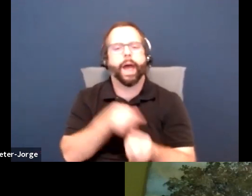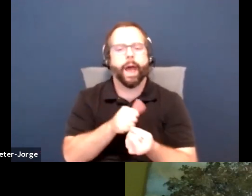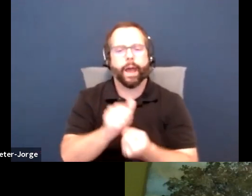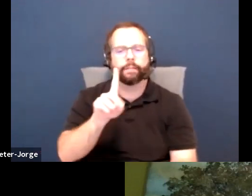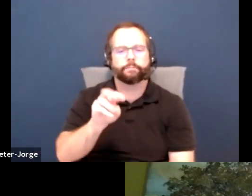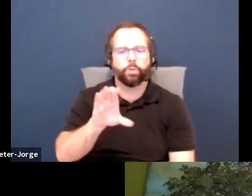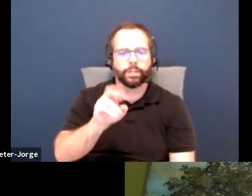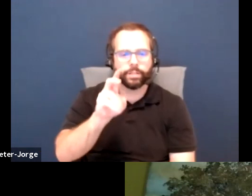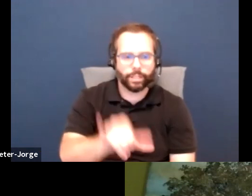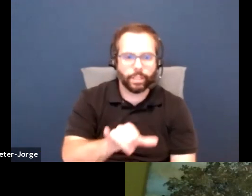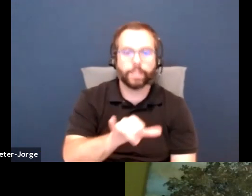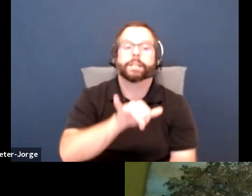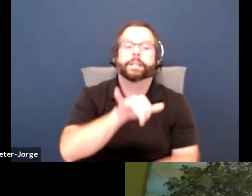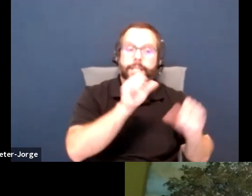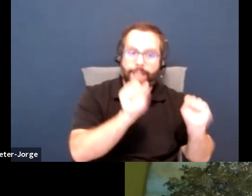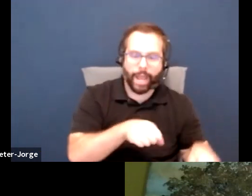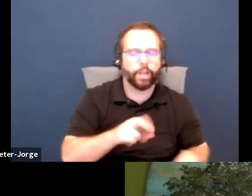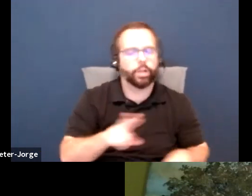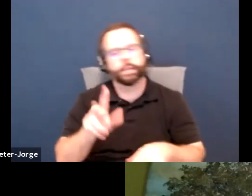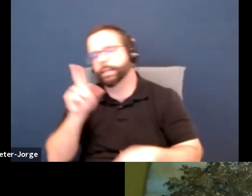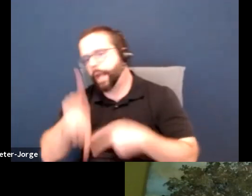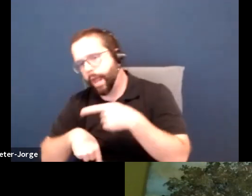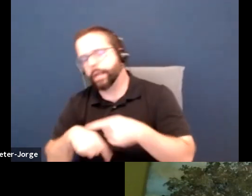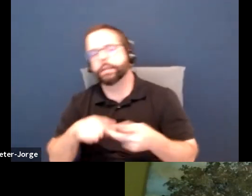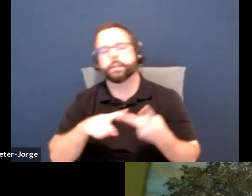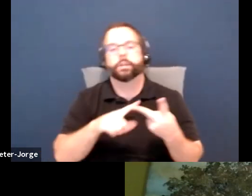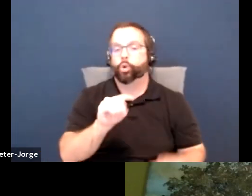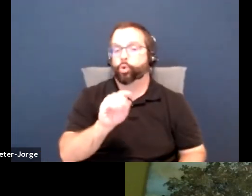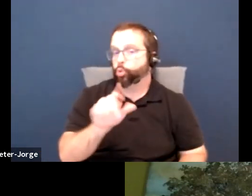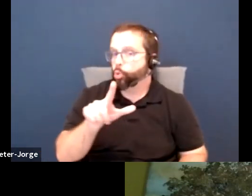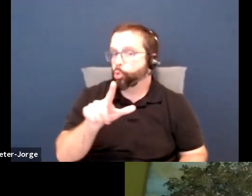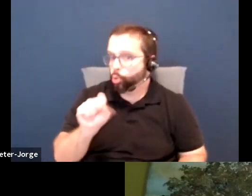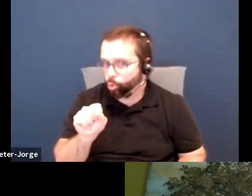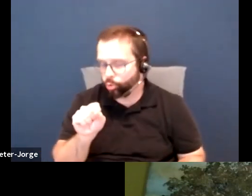different tools you might need when doing an accessibility review.